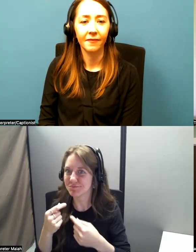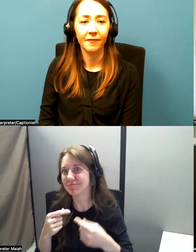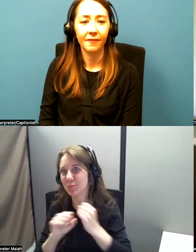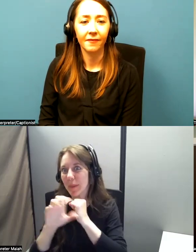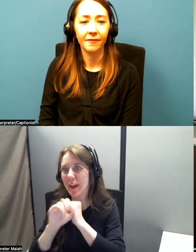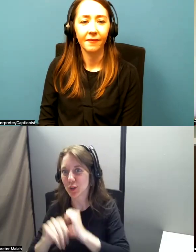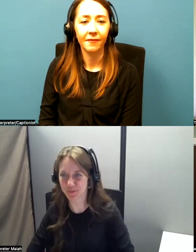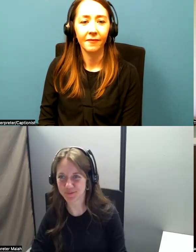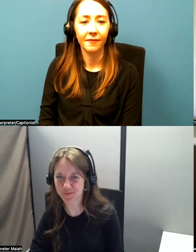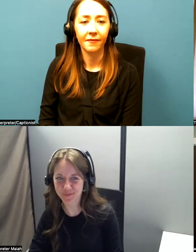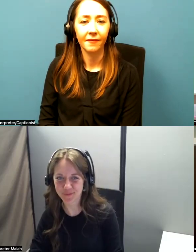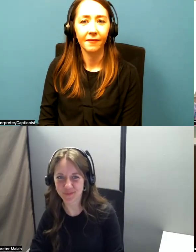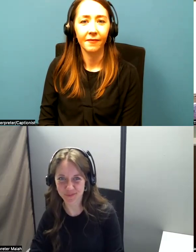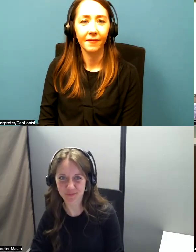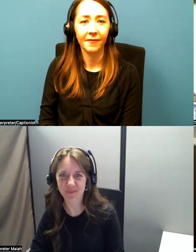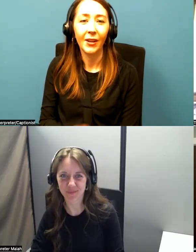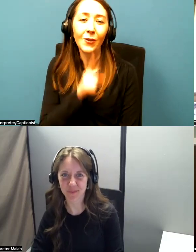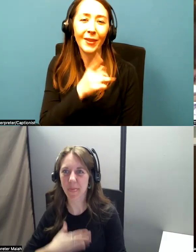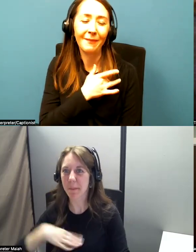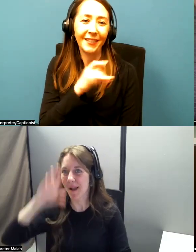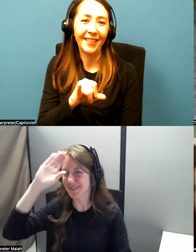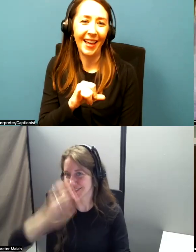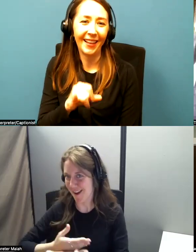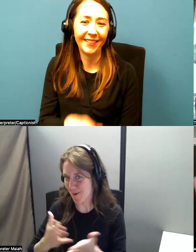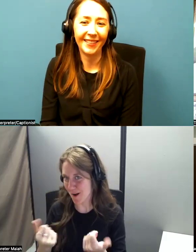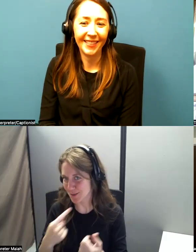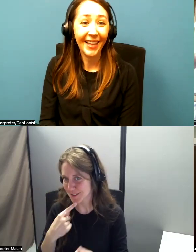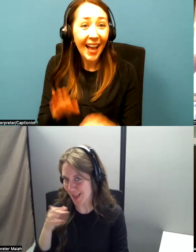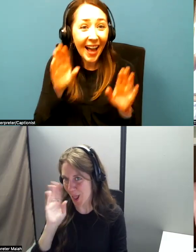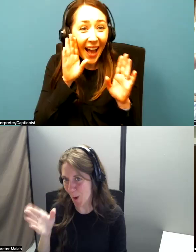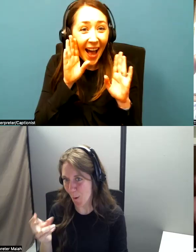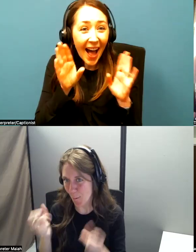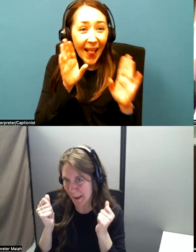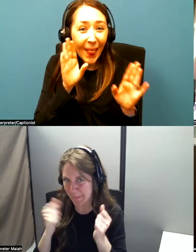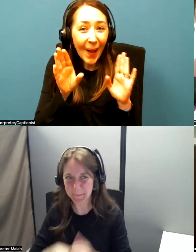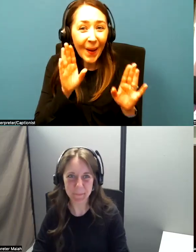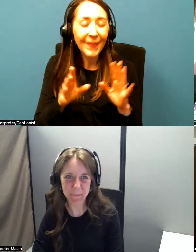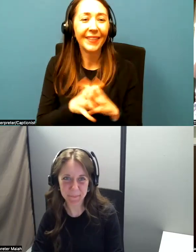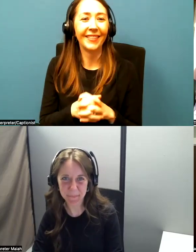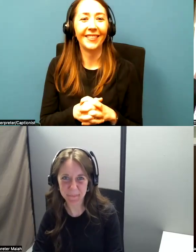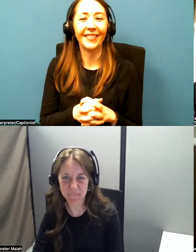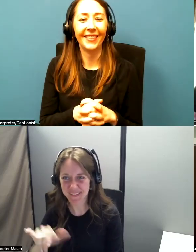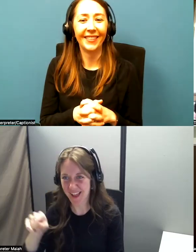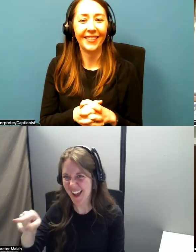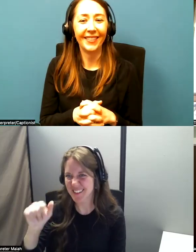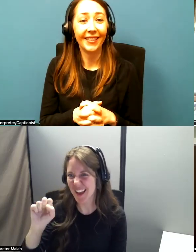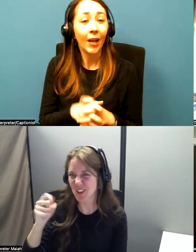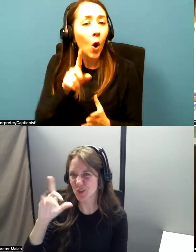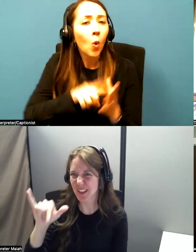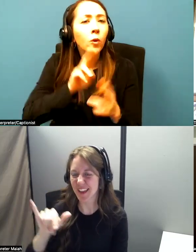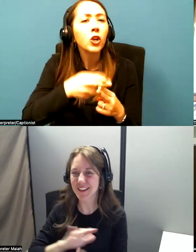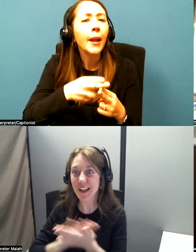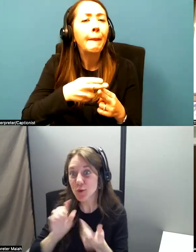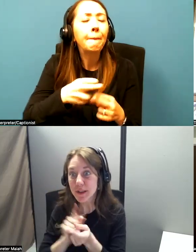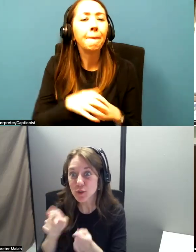I really appreciate it. My son wants to say hi quickly. So this is Hello. Taylor. That's Hi. Ashley. Nice to meet you, What's Ashley. your